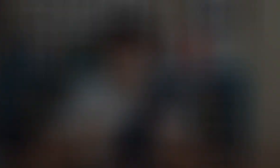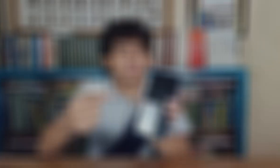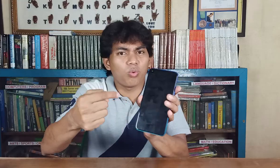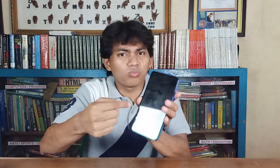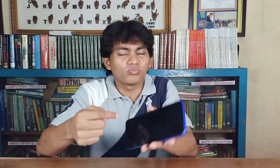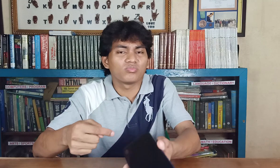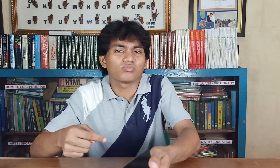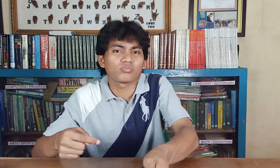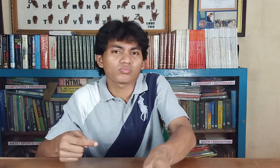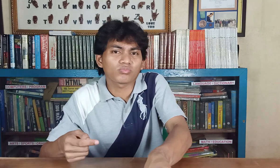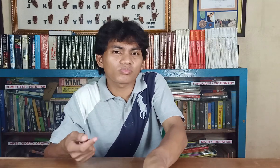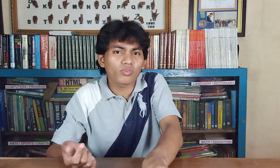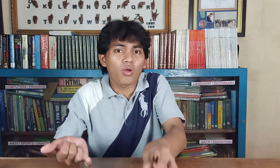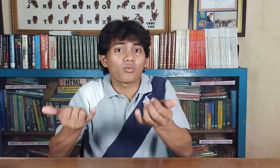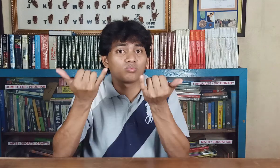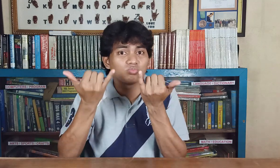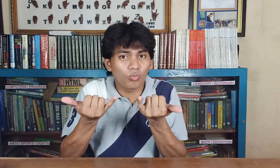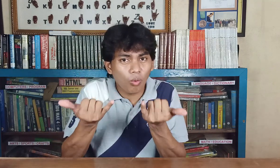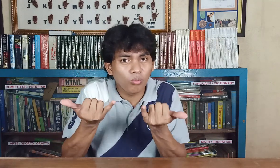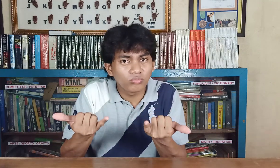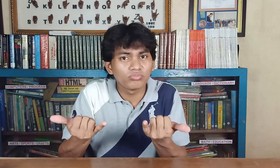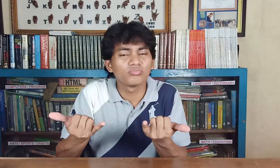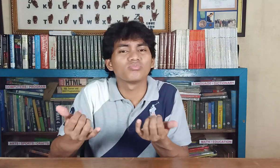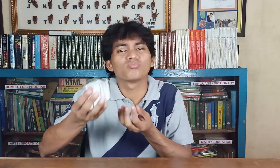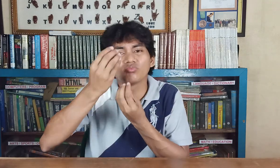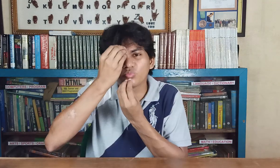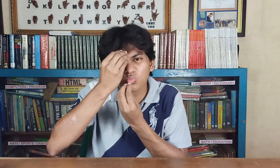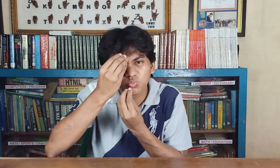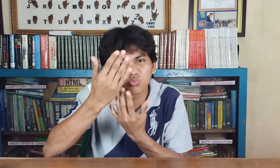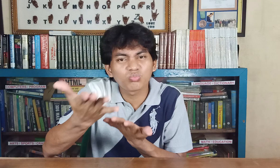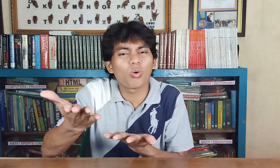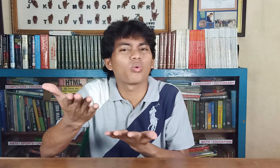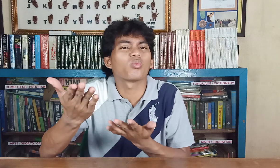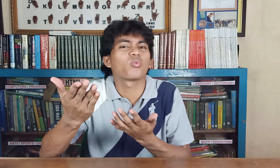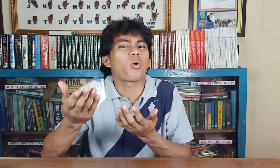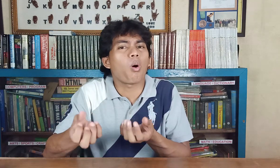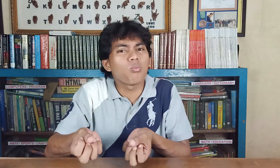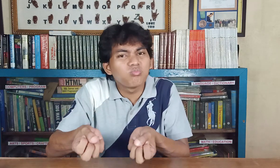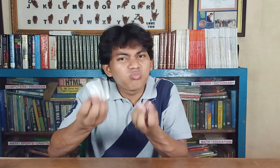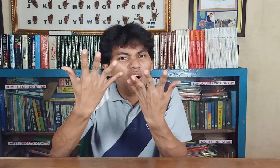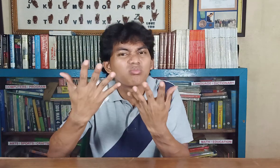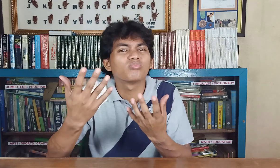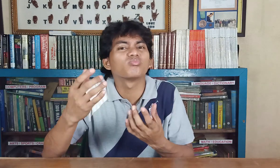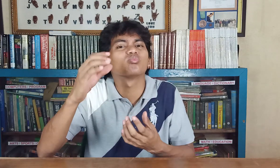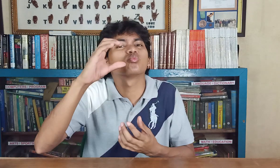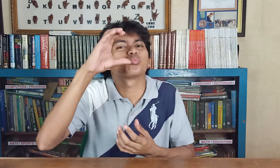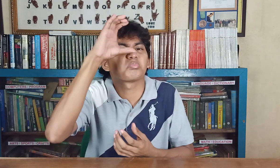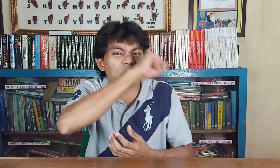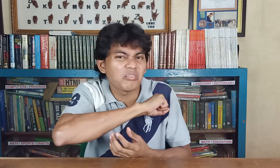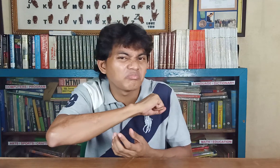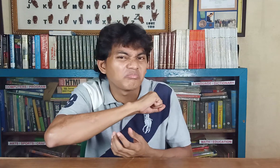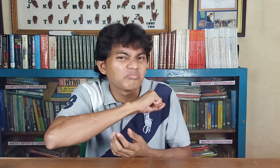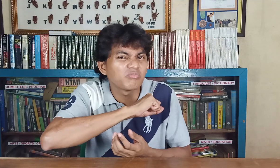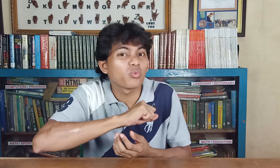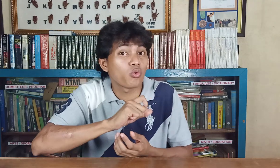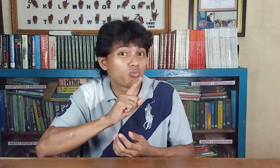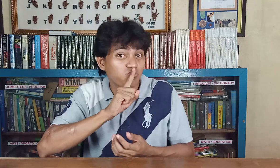Now, I inform you how much this cell phone costs. Let's guess. Actually, the